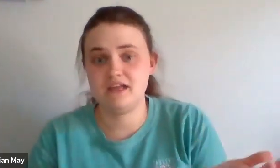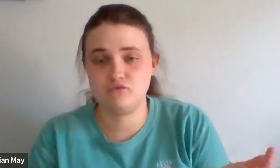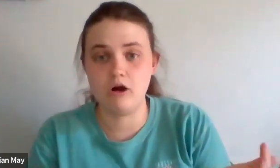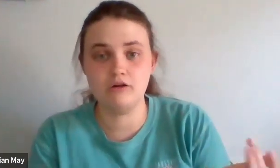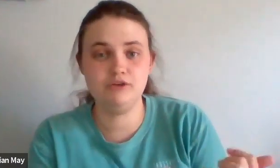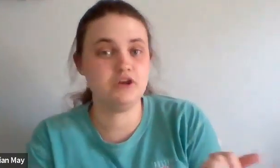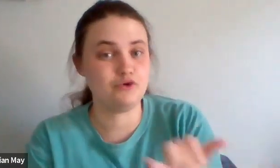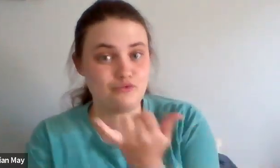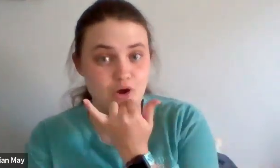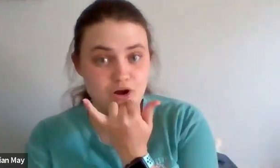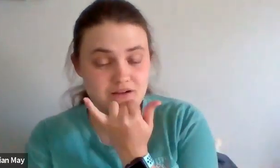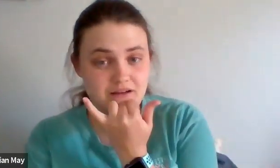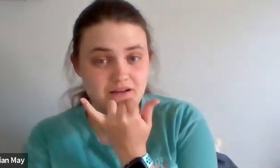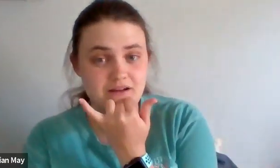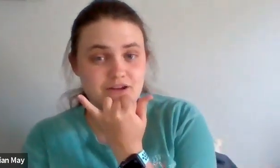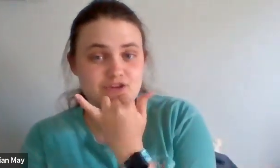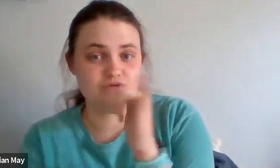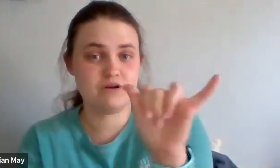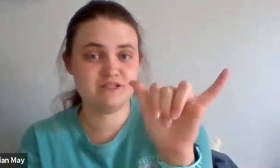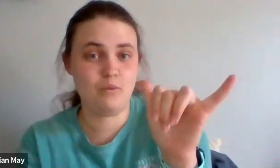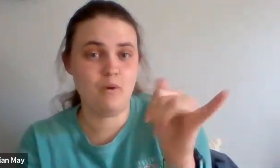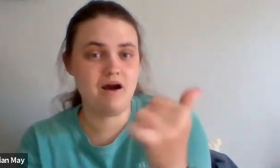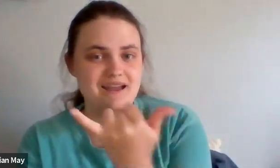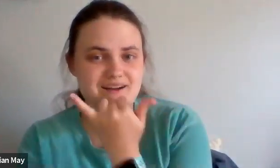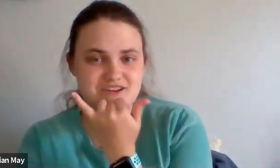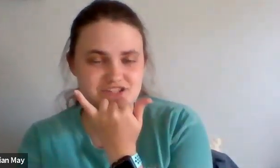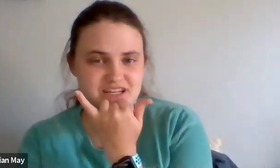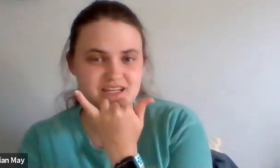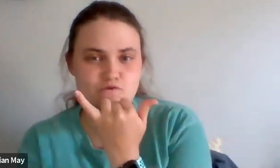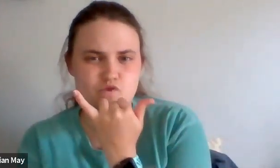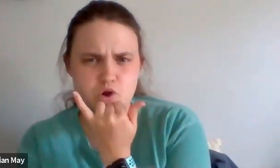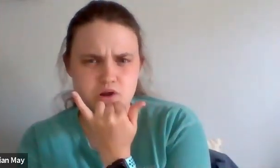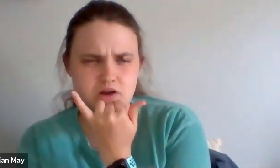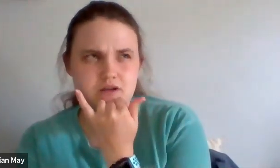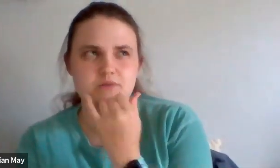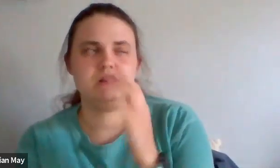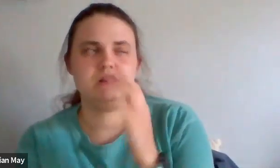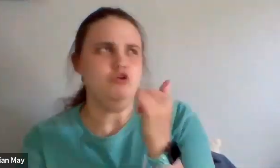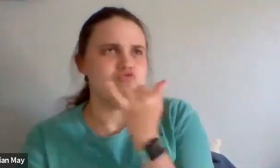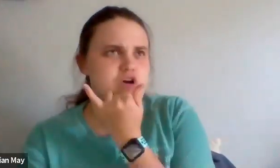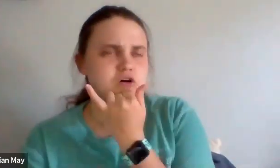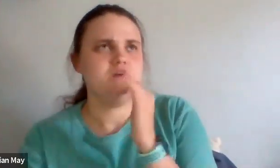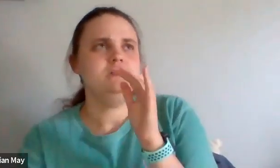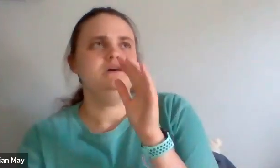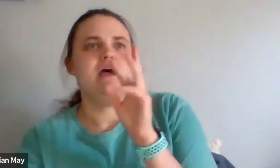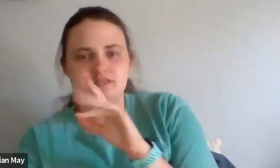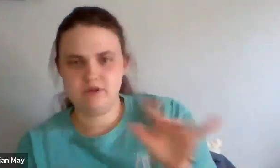that's wrong, you can go wrong. So wrong is a Y on your chin, wrong. Be like wrong and then spell